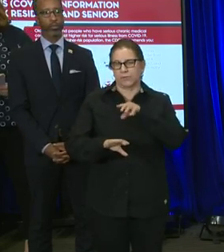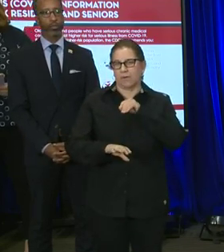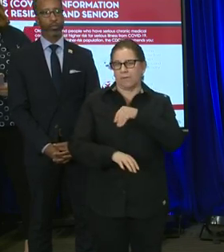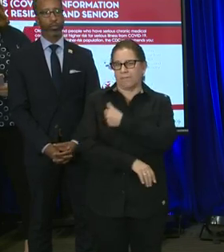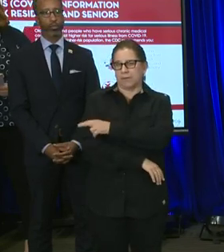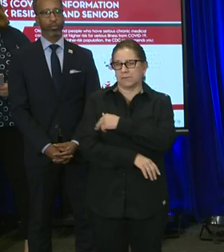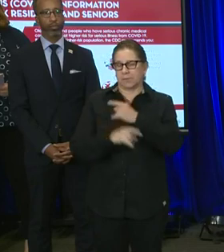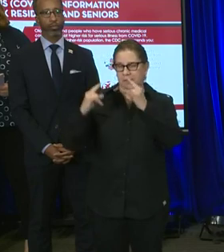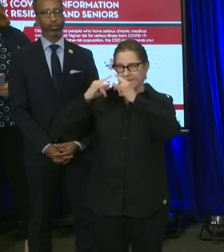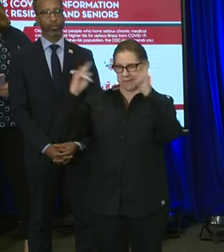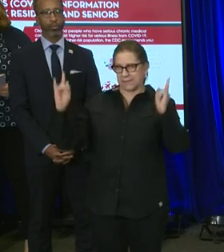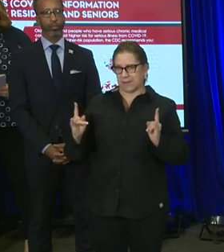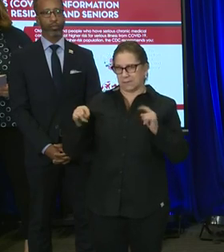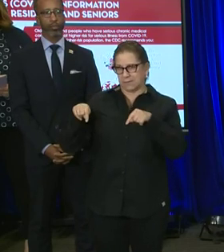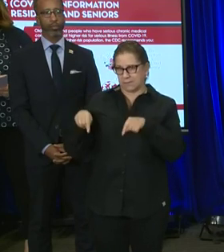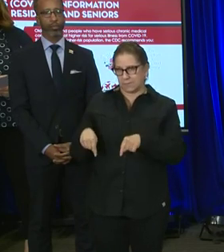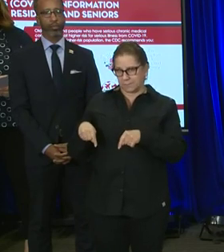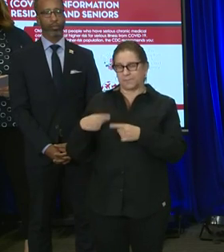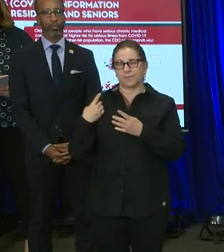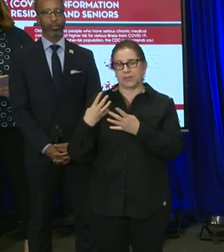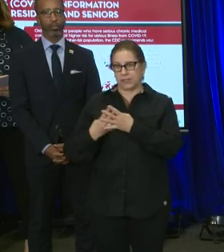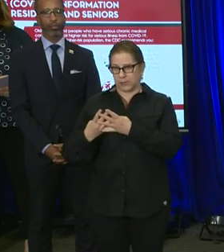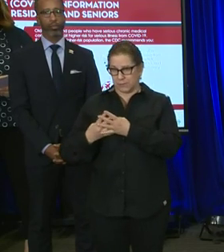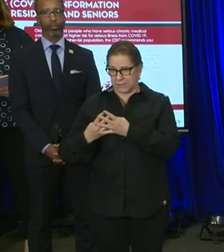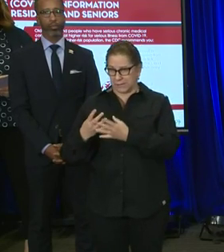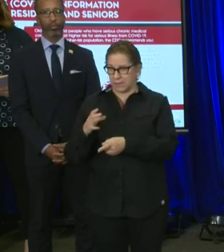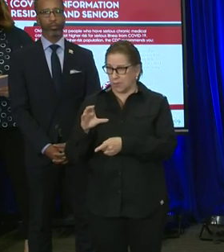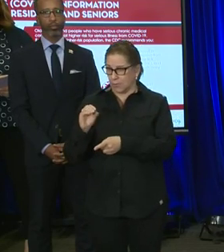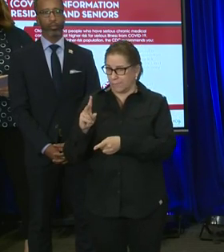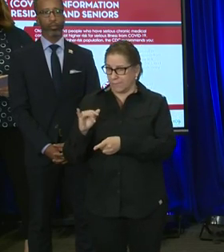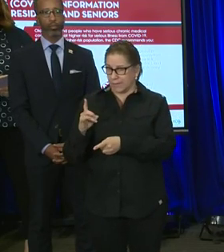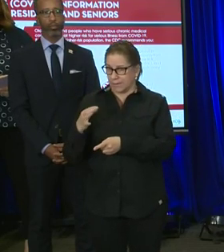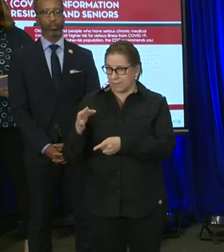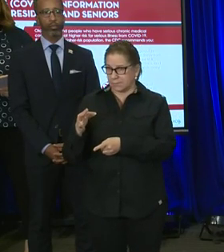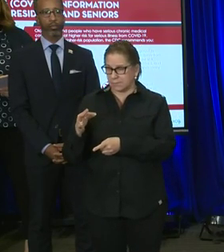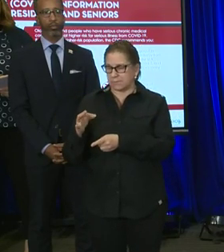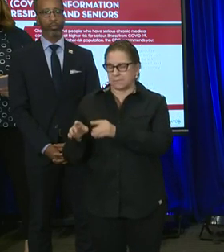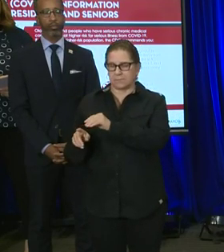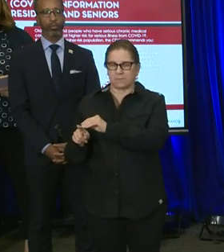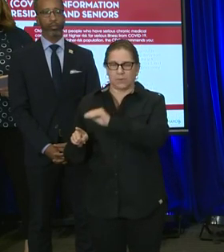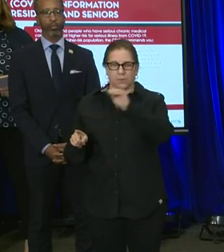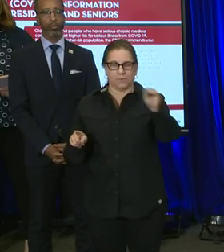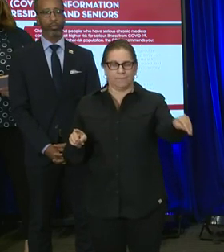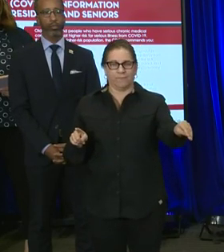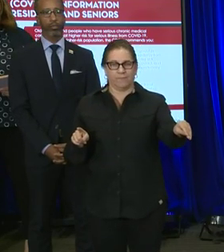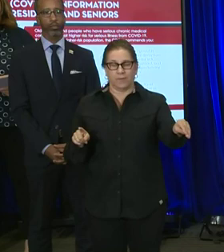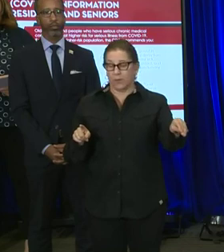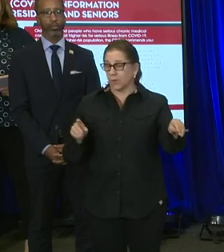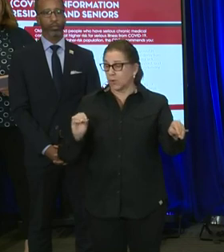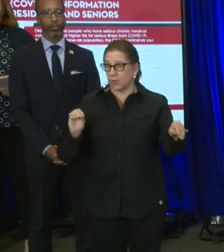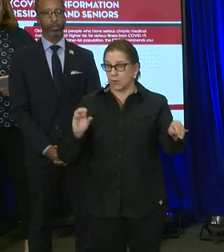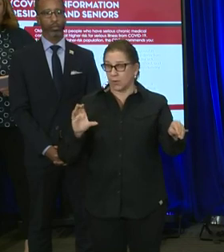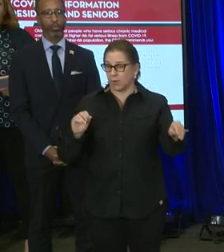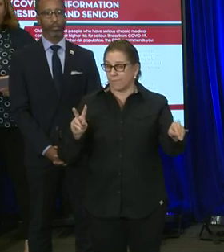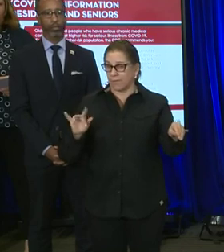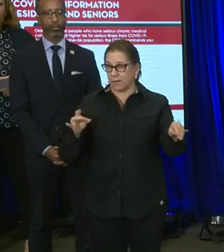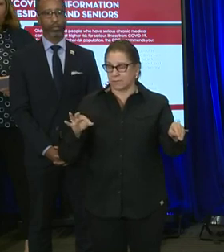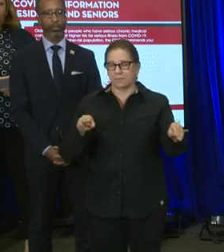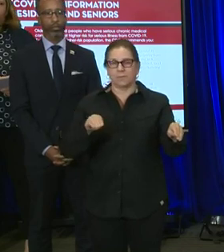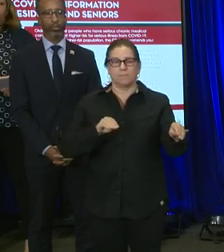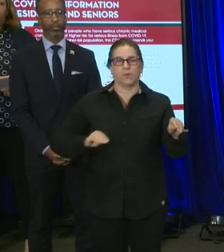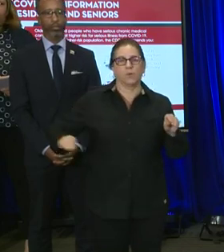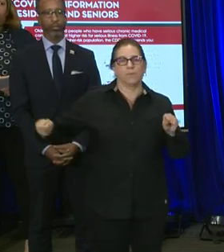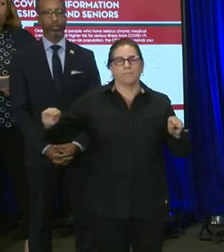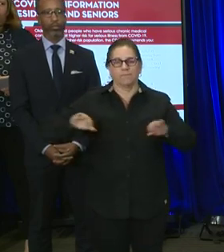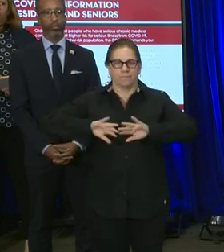separate COVID-19 suspected patients from patients who are coming to the hospital for other reasons. Many of our hospitals,